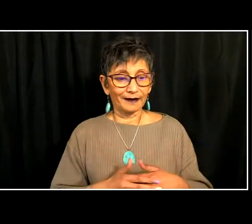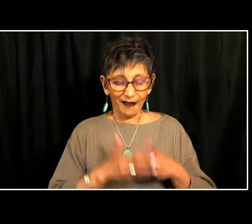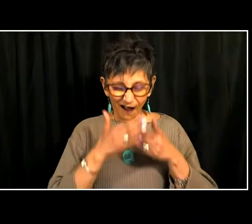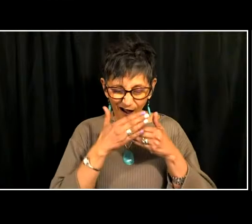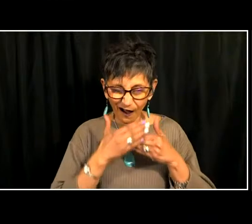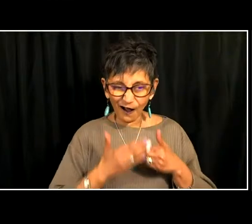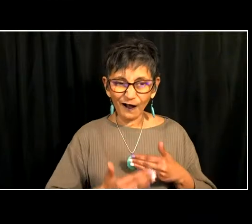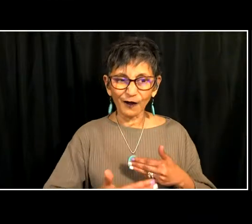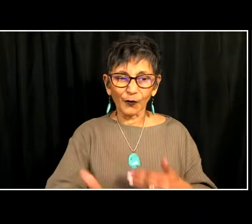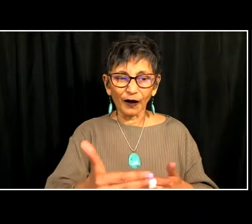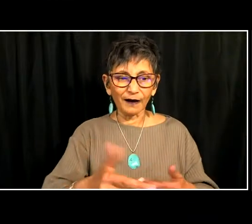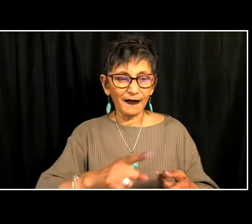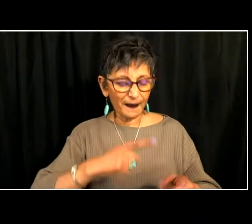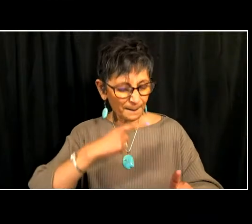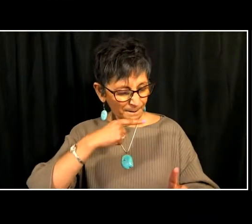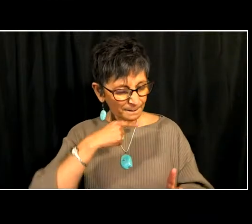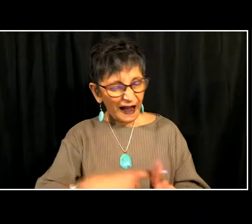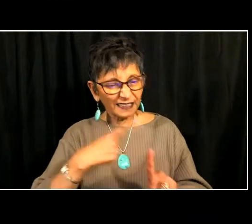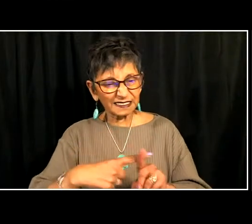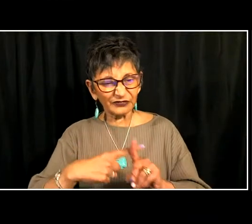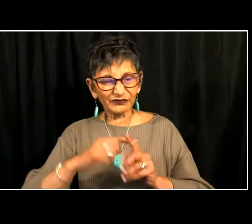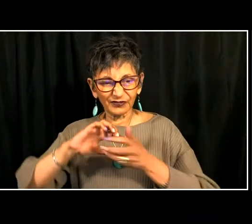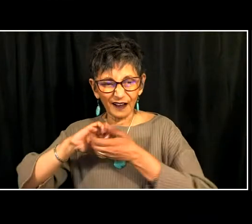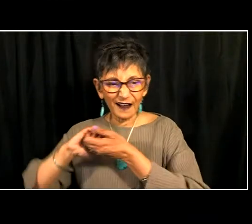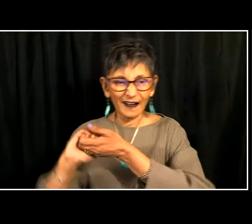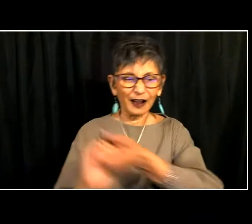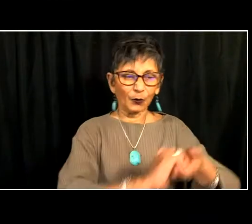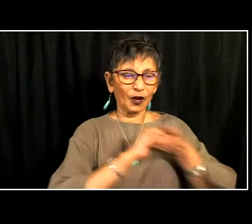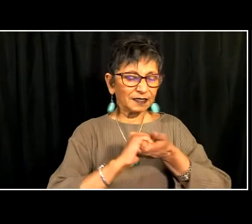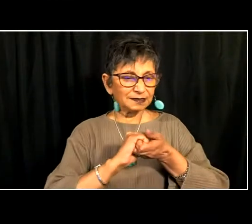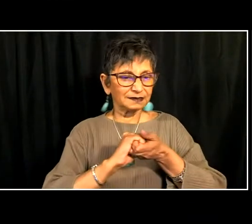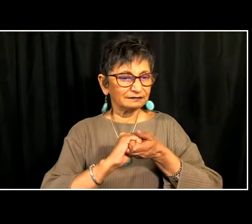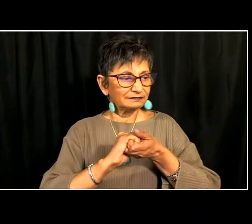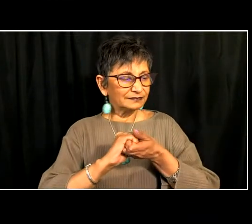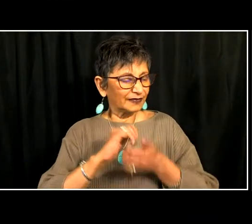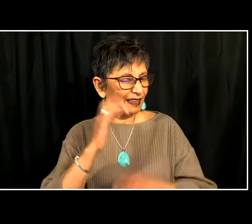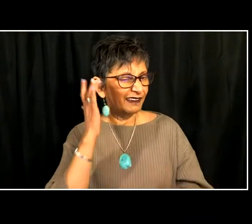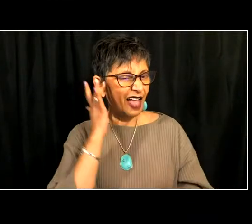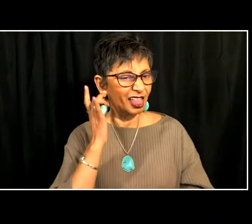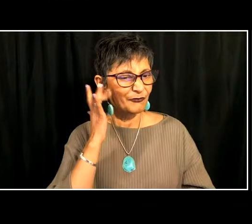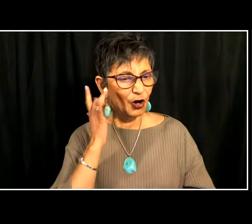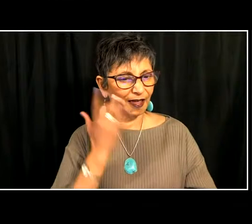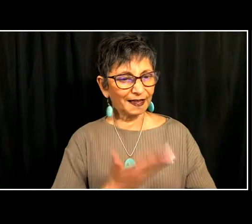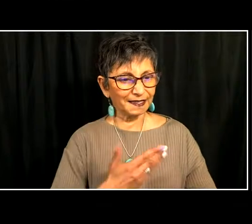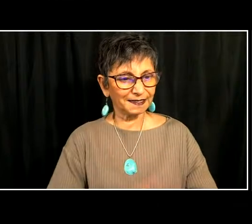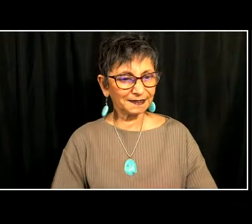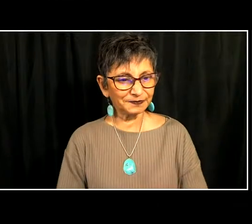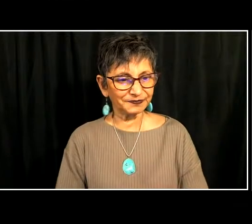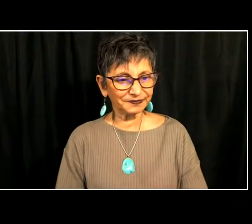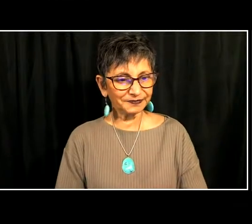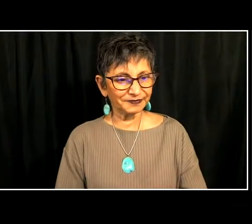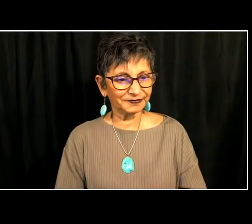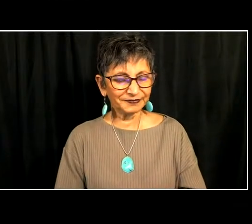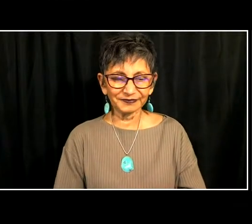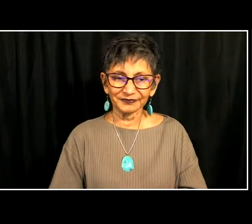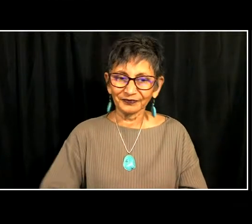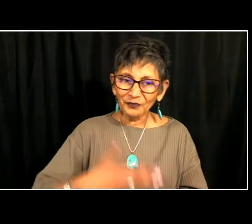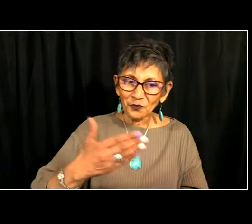Hatrak. And her topic for this evening is Onward to Positive Collaboration in California.